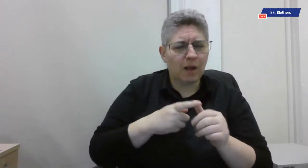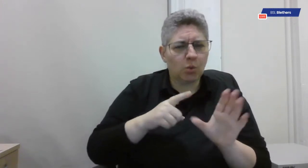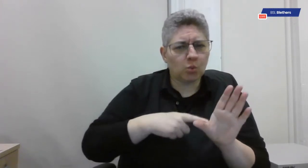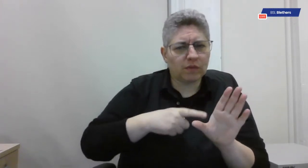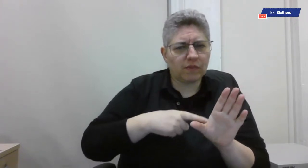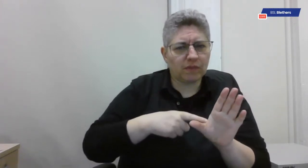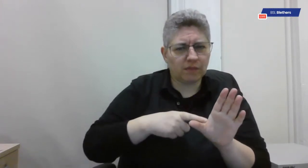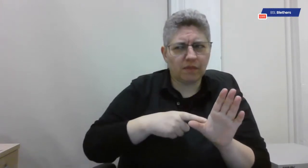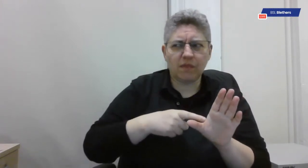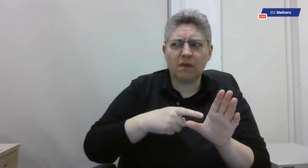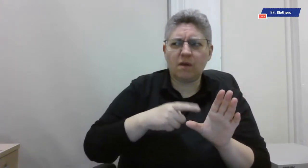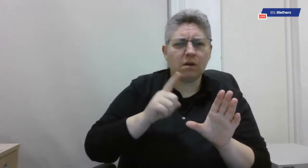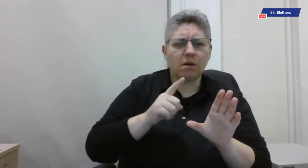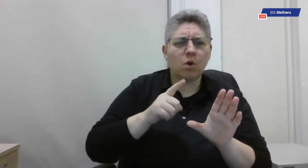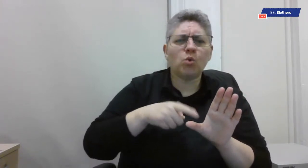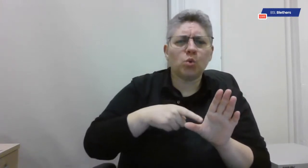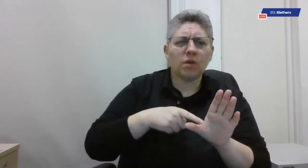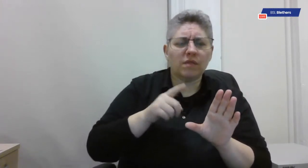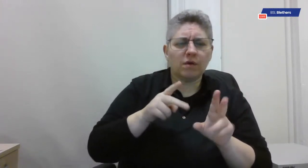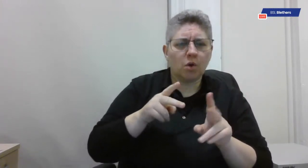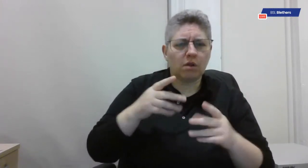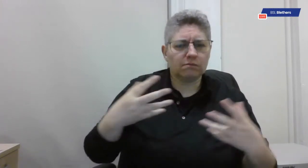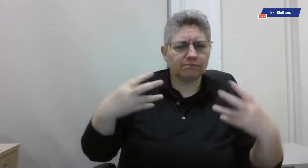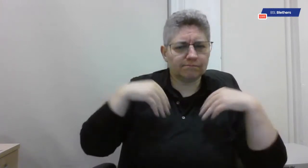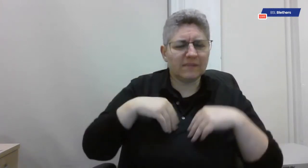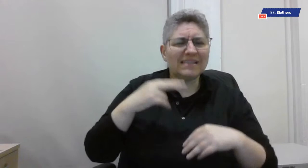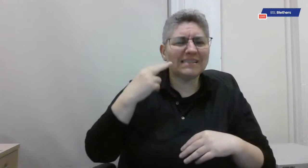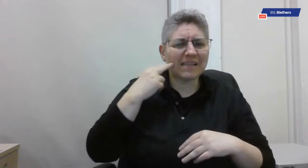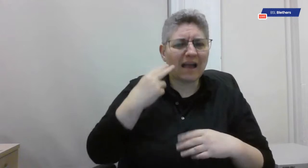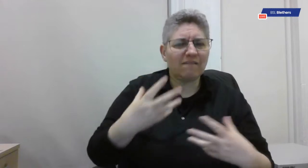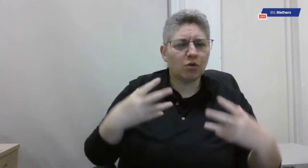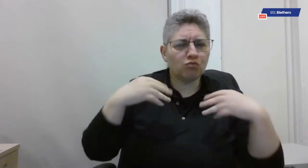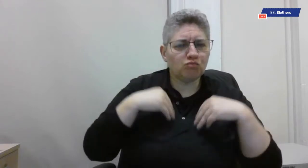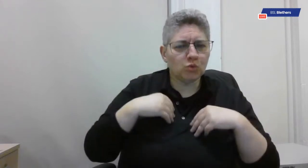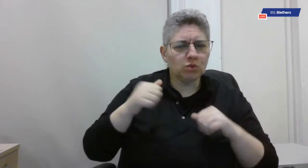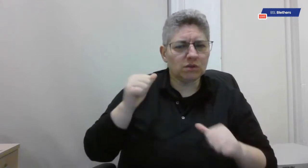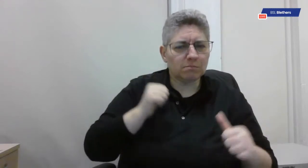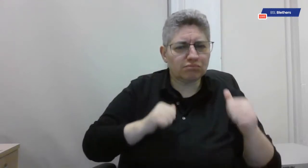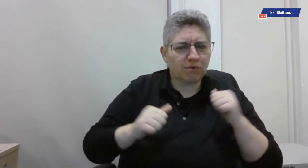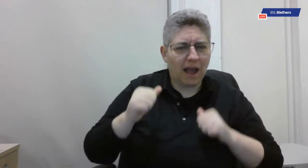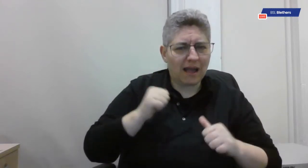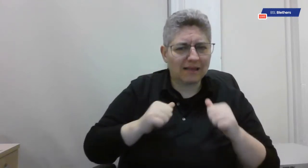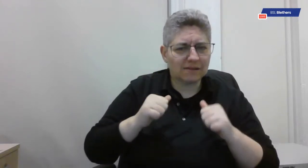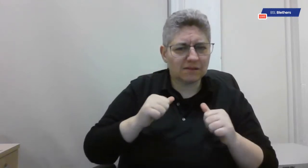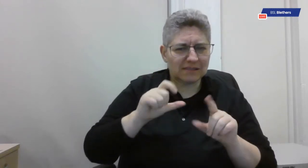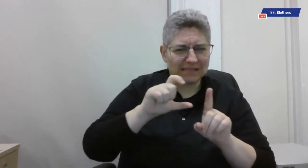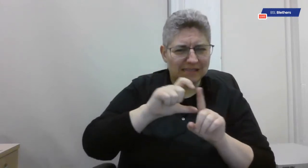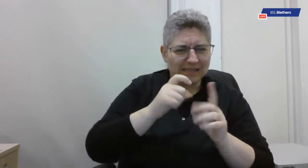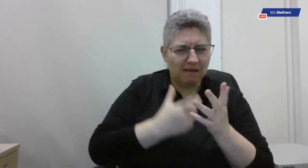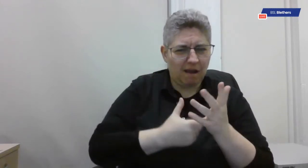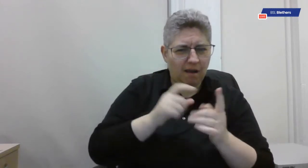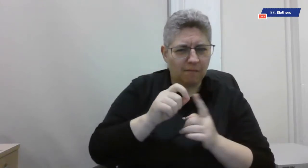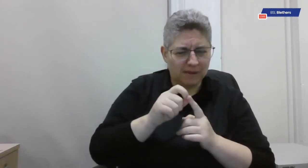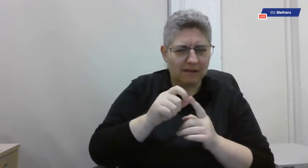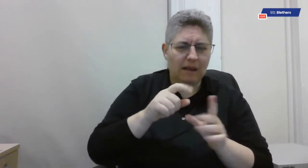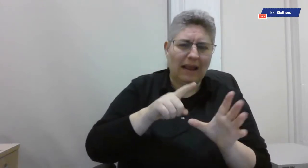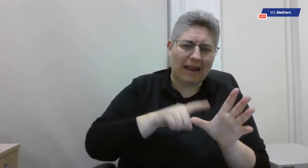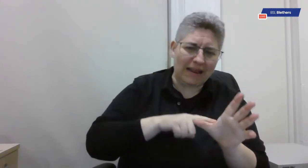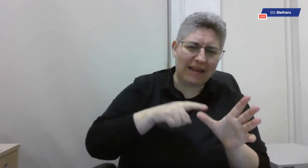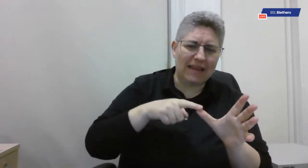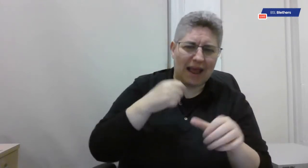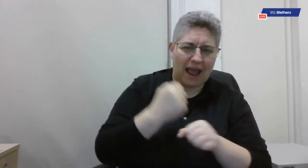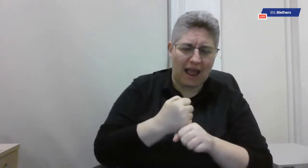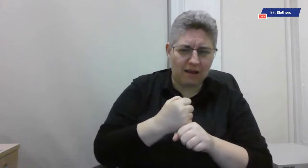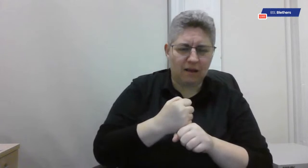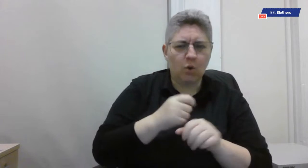to talk about this discussion. They're both heavily involved with youth services. They're both involved